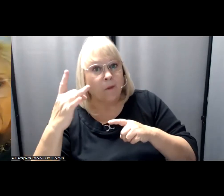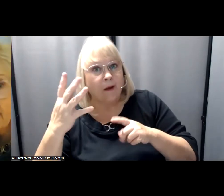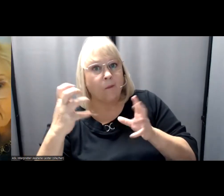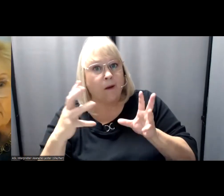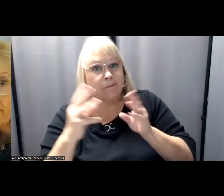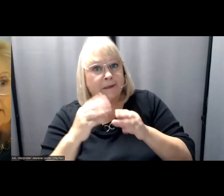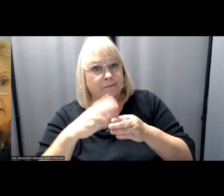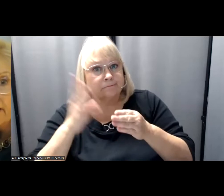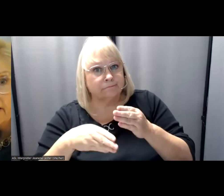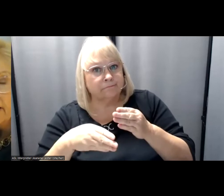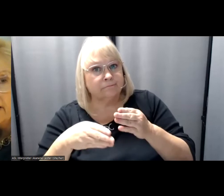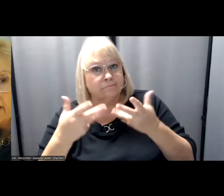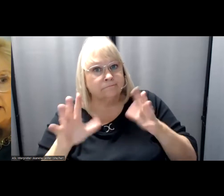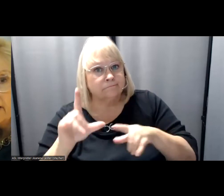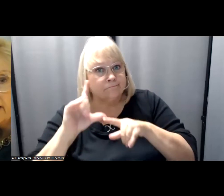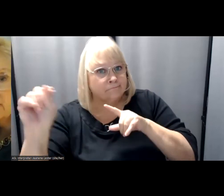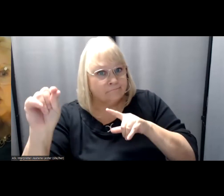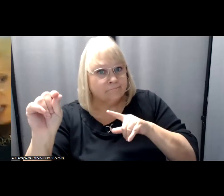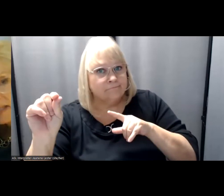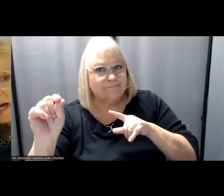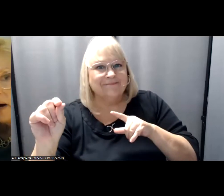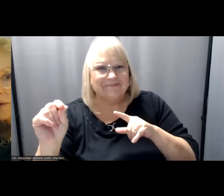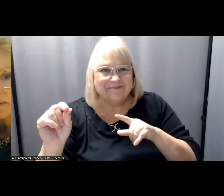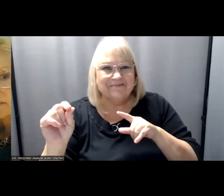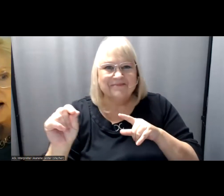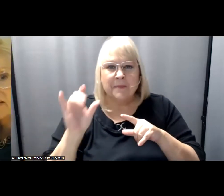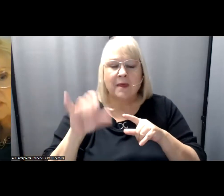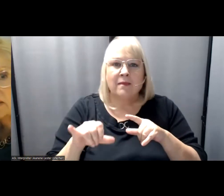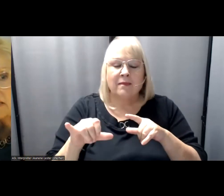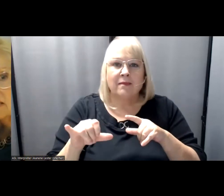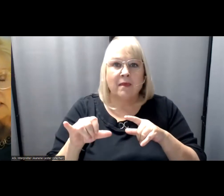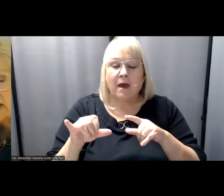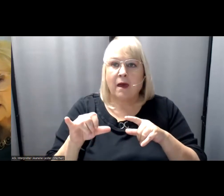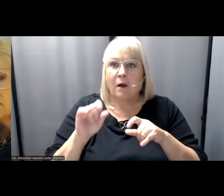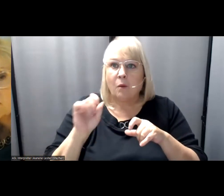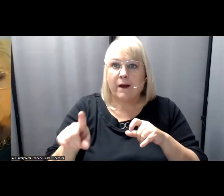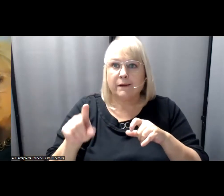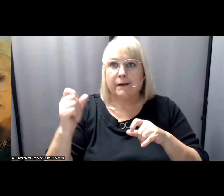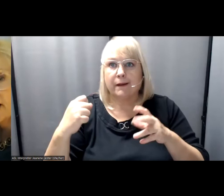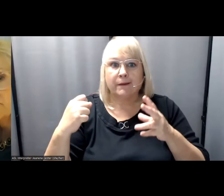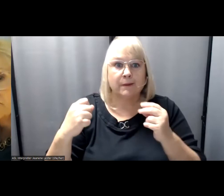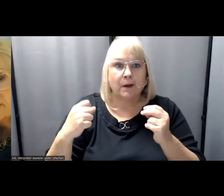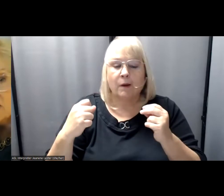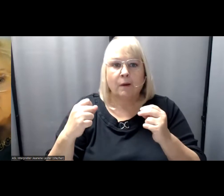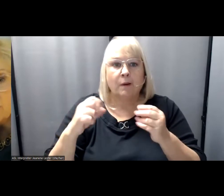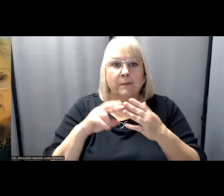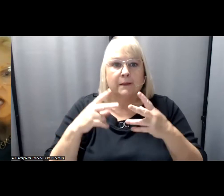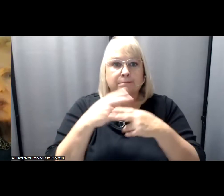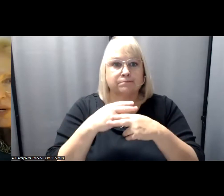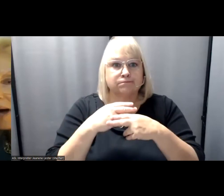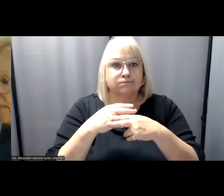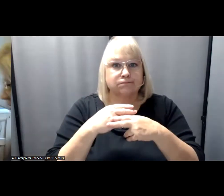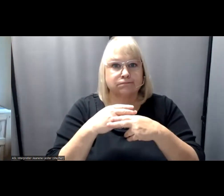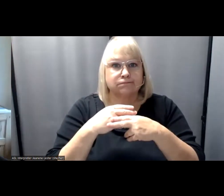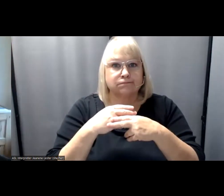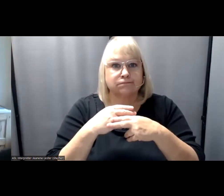to get out of there. It shuts down possibilities, details, more creative discussion. So